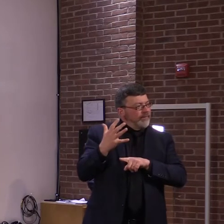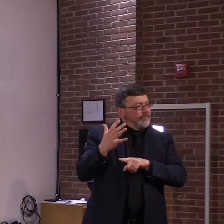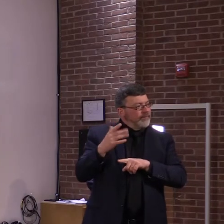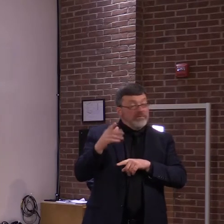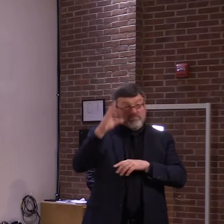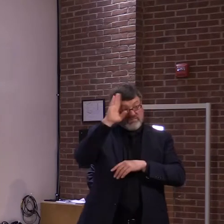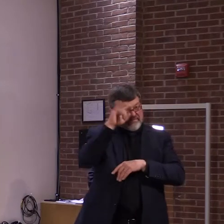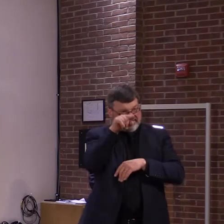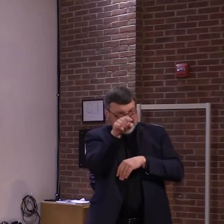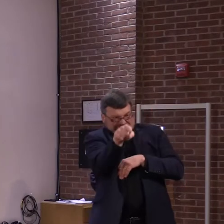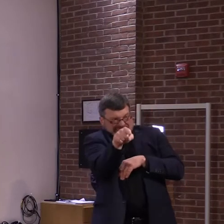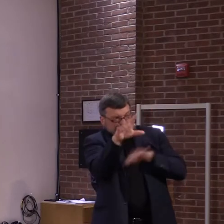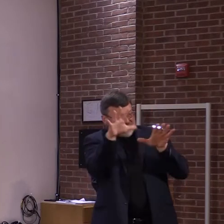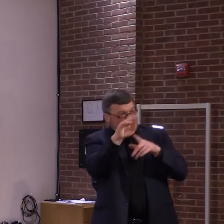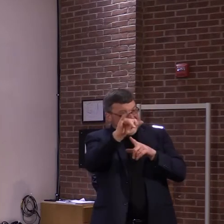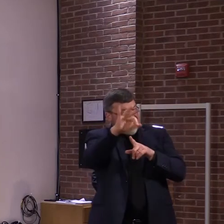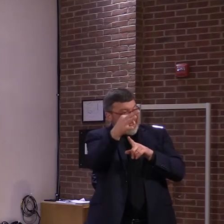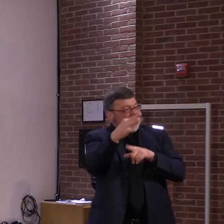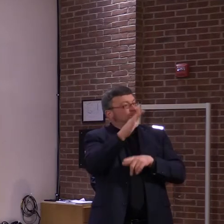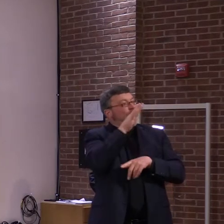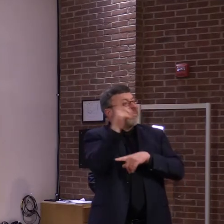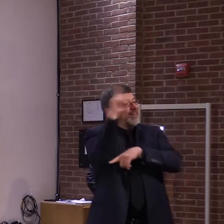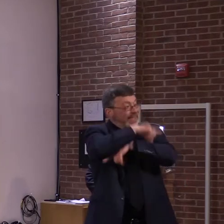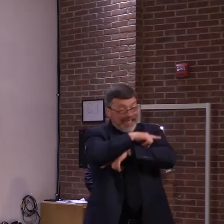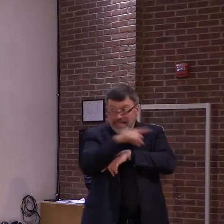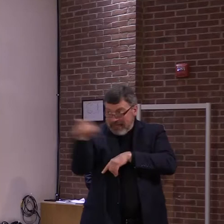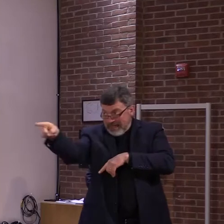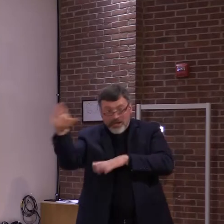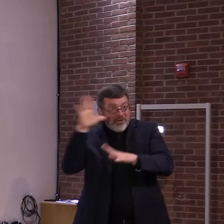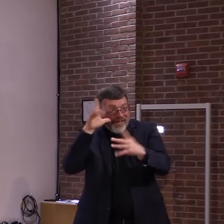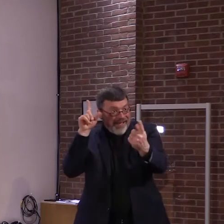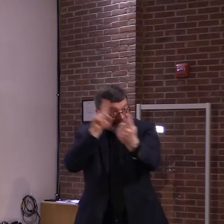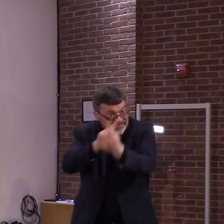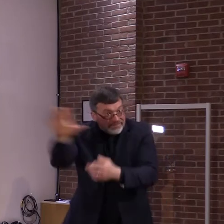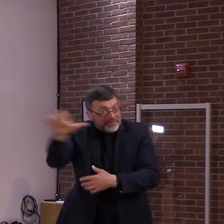see yours. Yeah, you know,